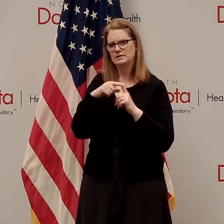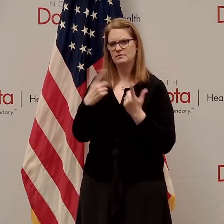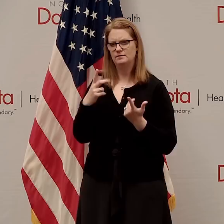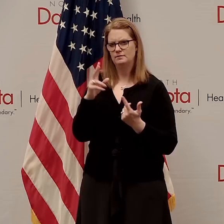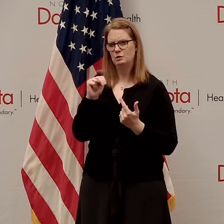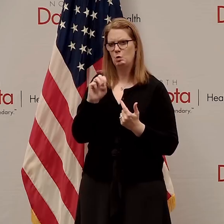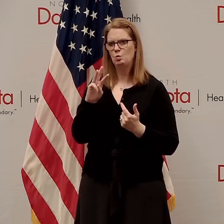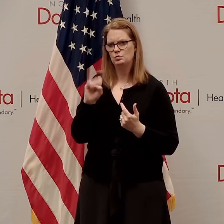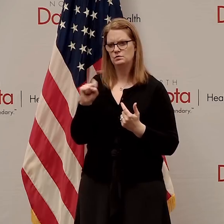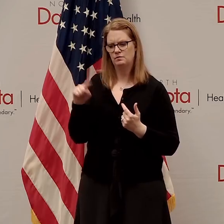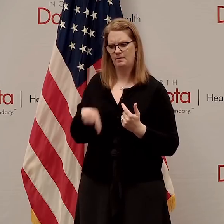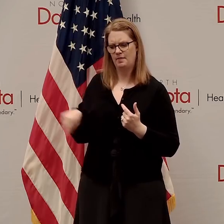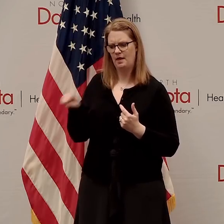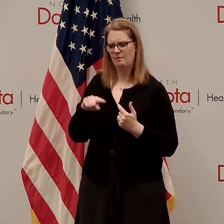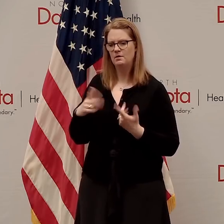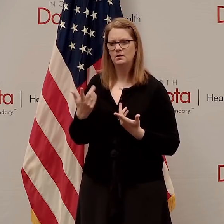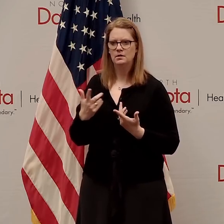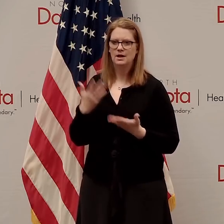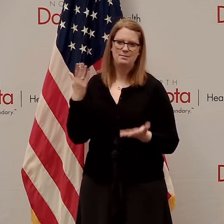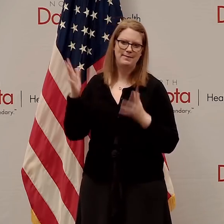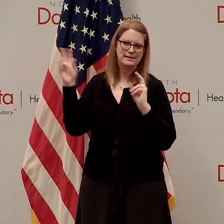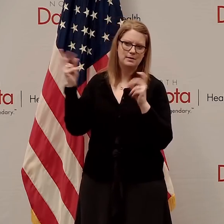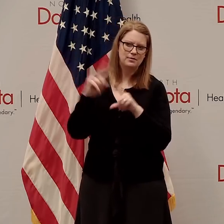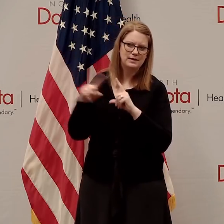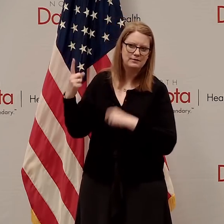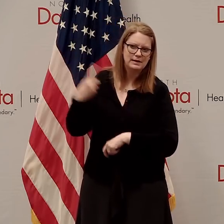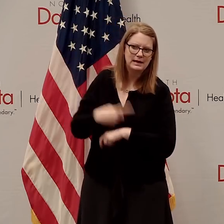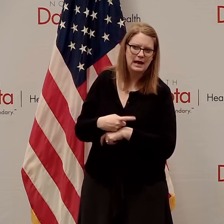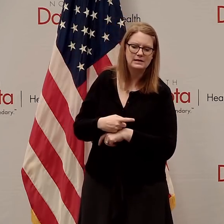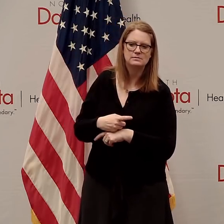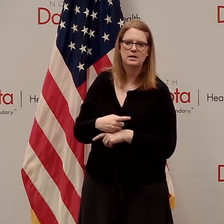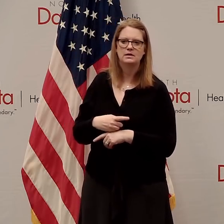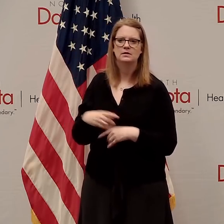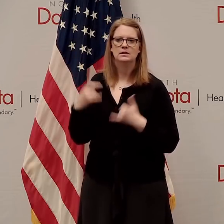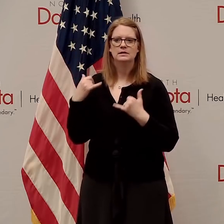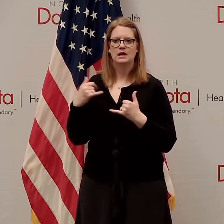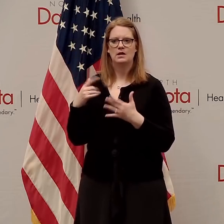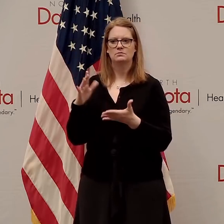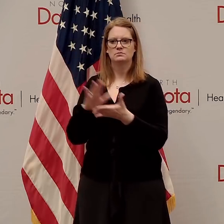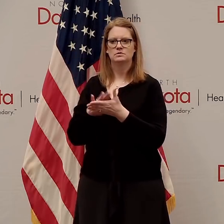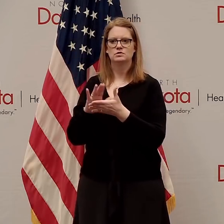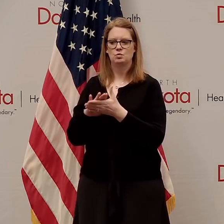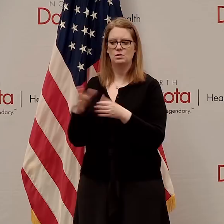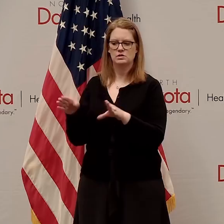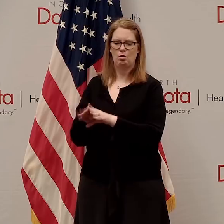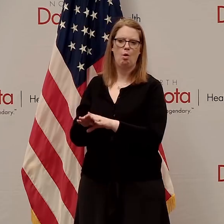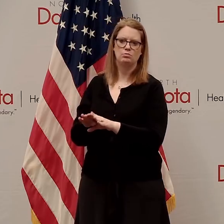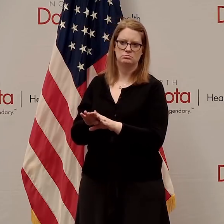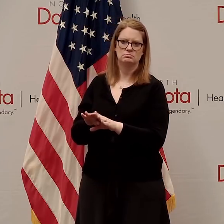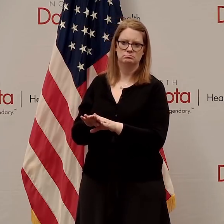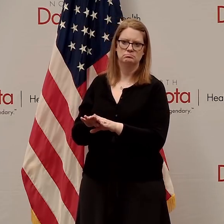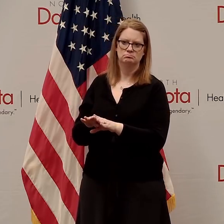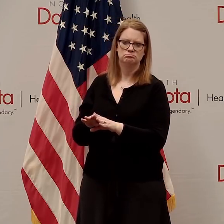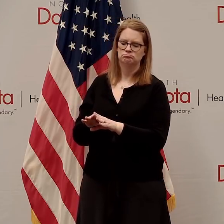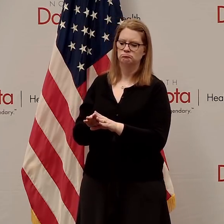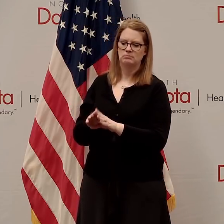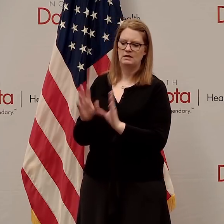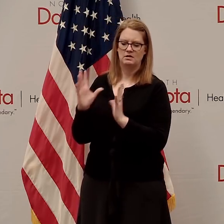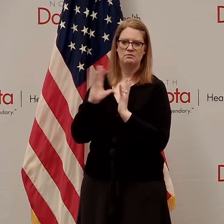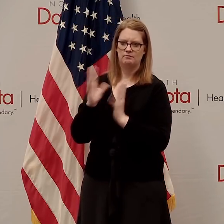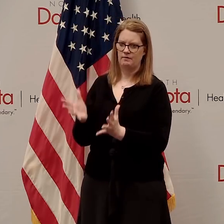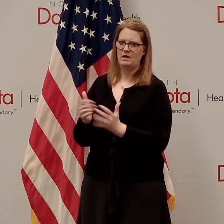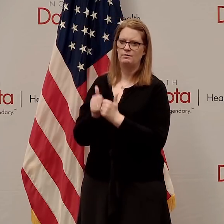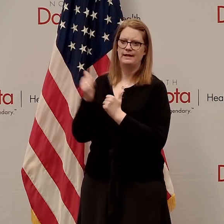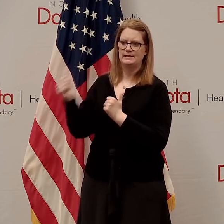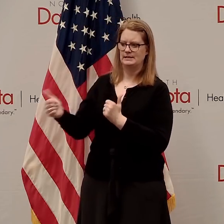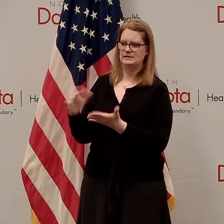day about schools and where they may go. But right now, schools are on a great path right now with the distance learning. And